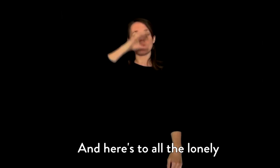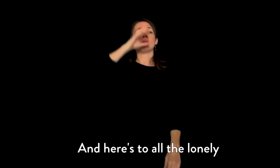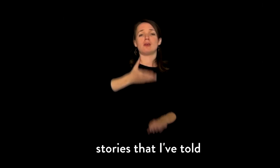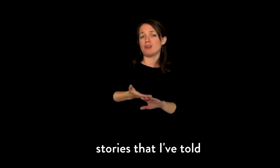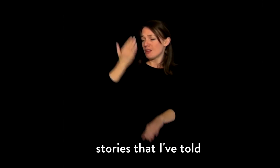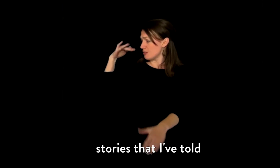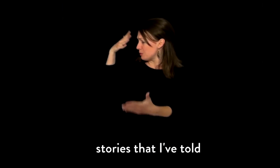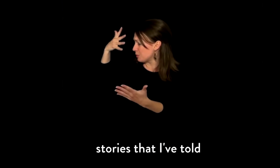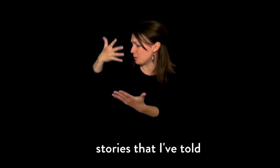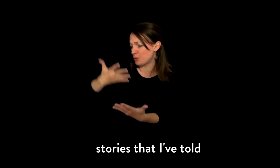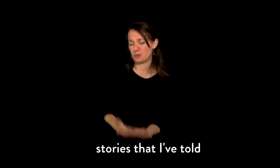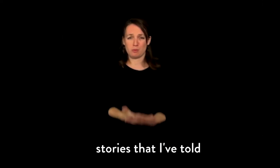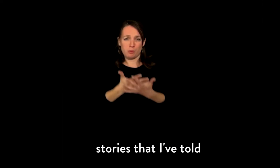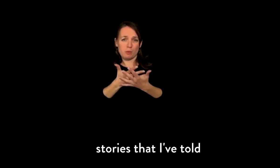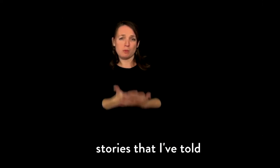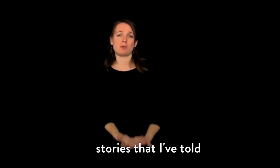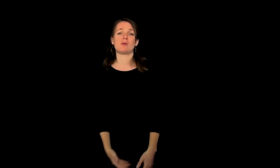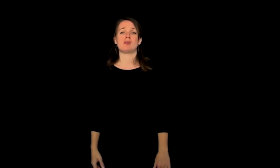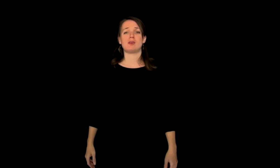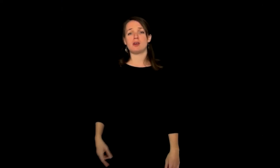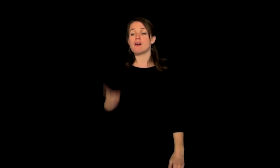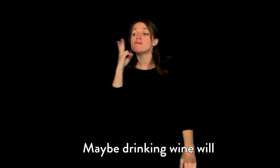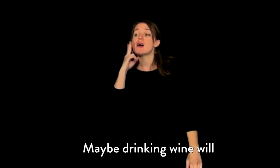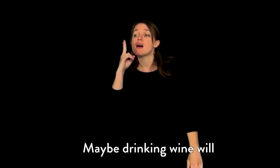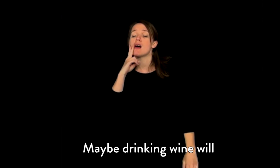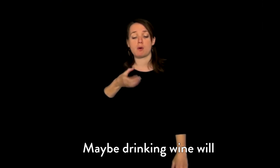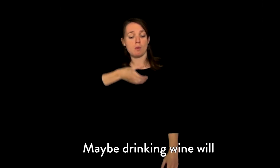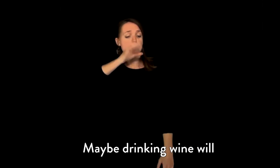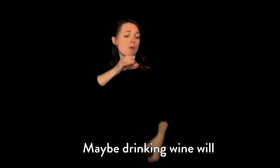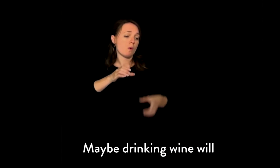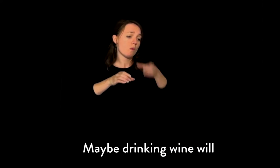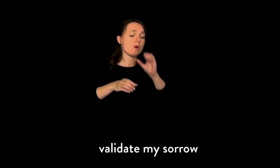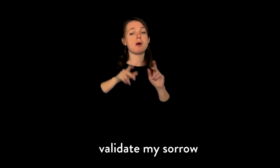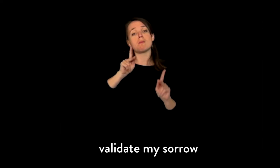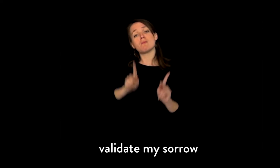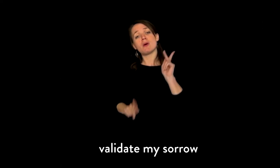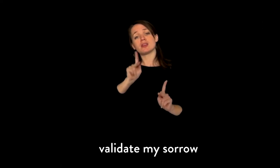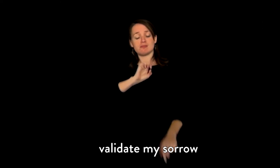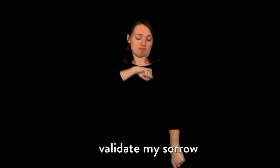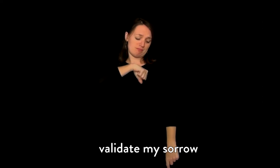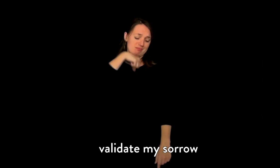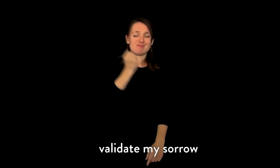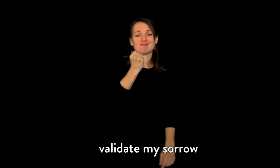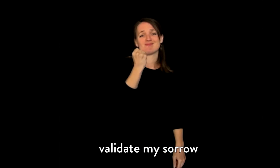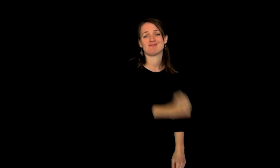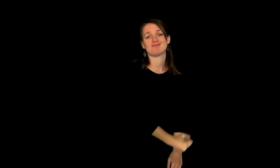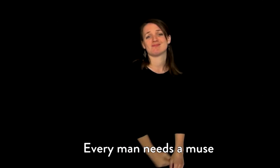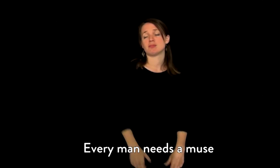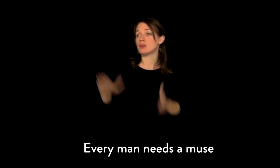lonely story that I've told. Maybe drinking wine will validate my sorrow. Every